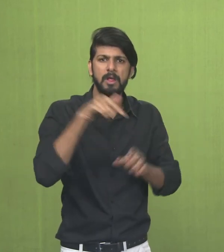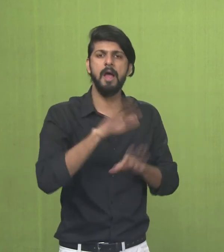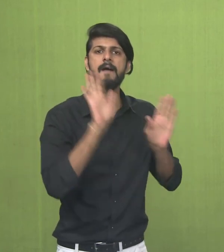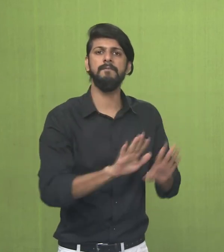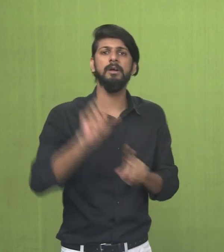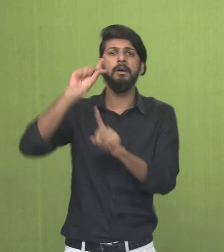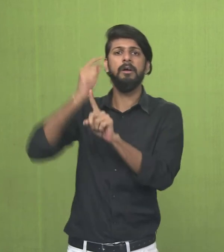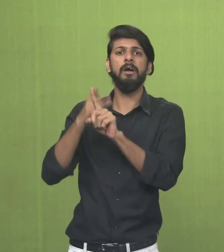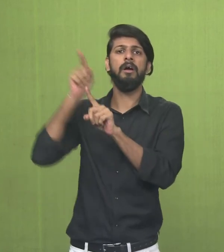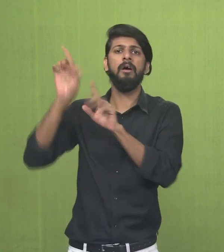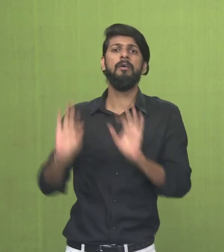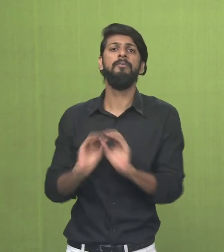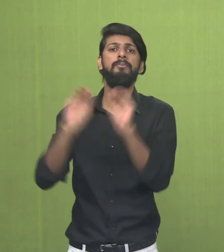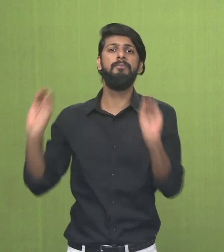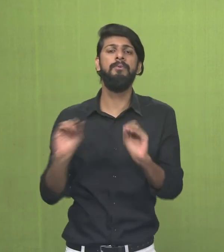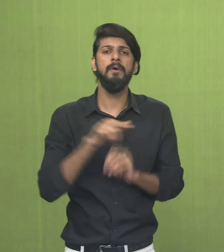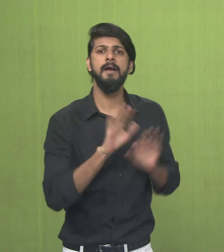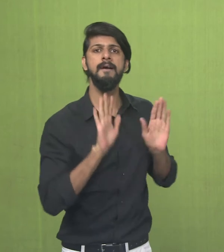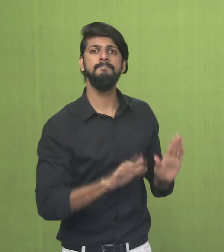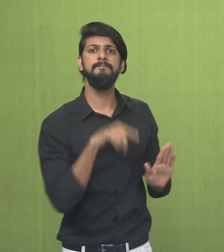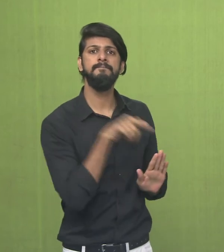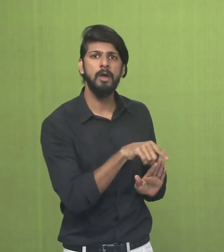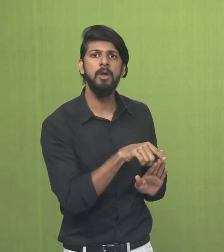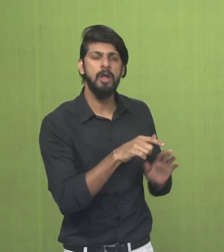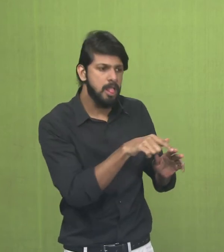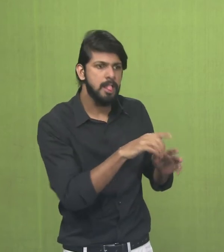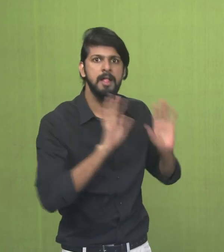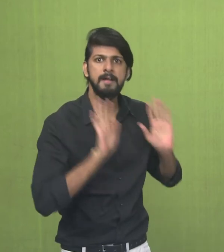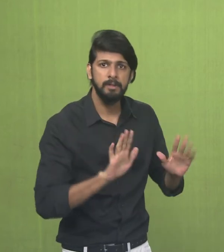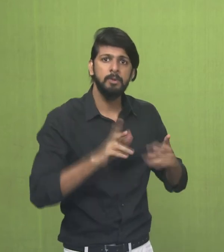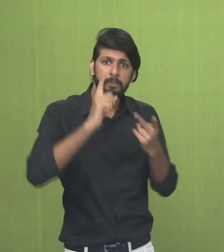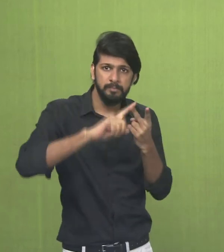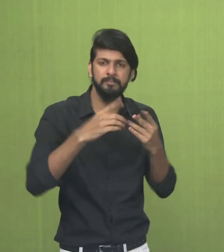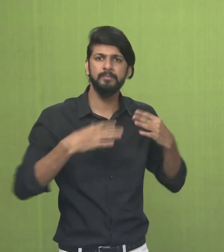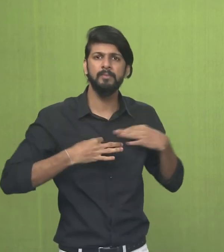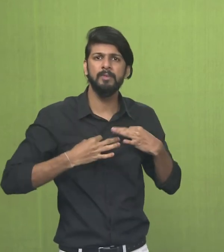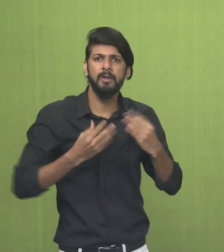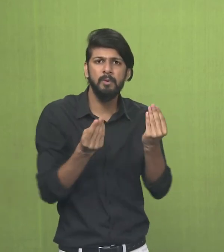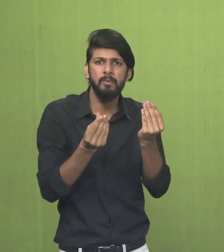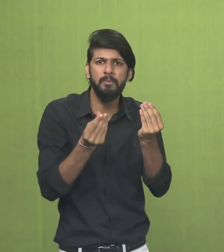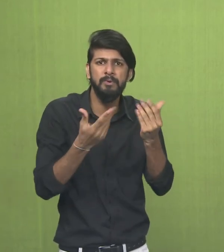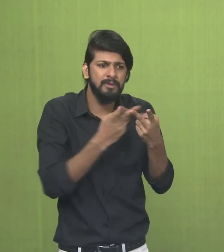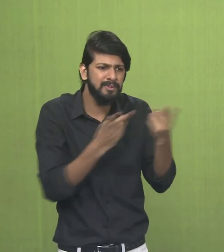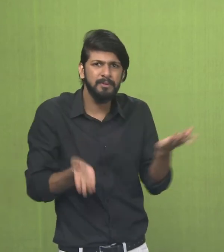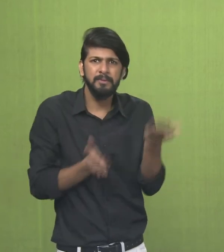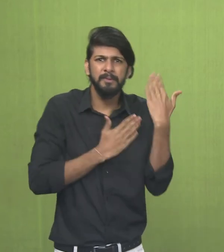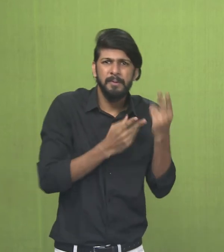indigo, salt, tea, and opium. These things were not available in other nations,